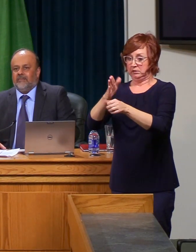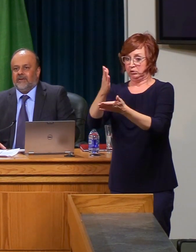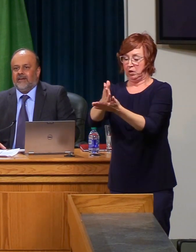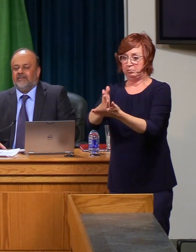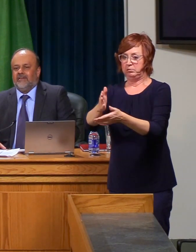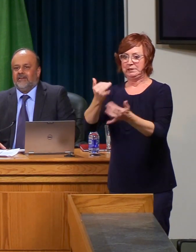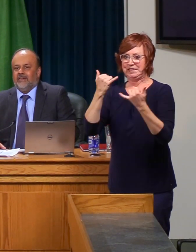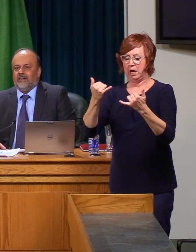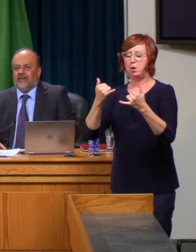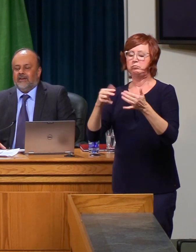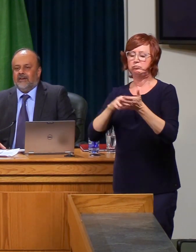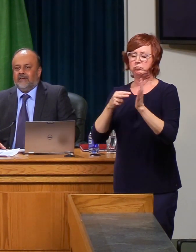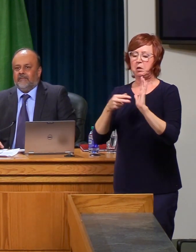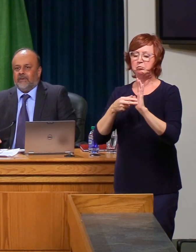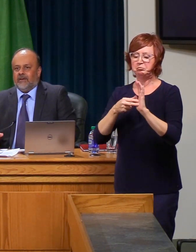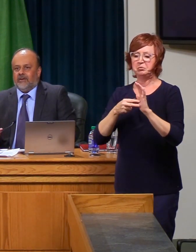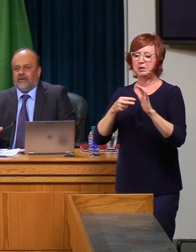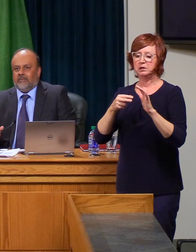that potential